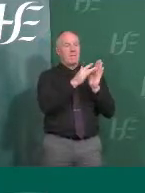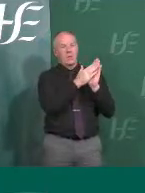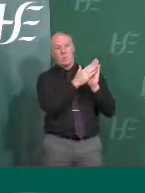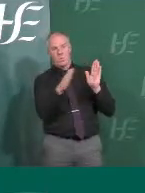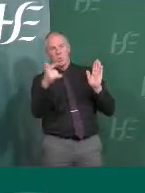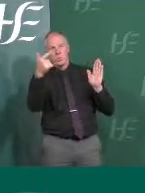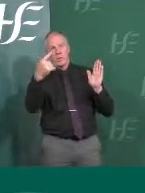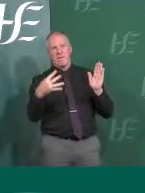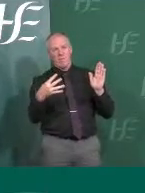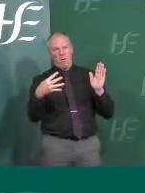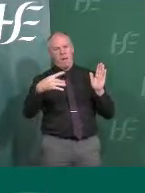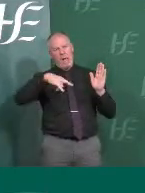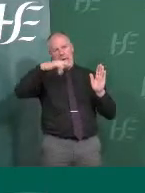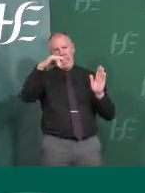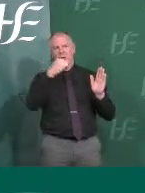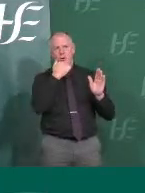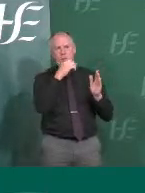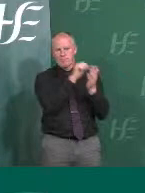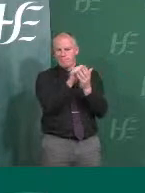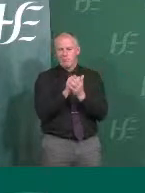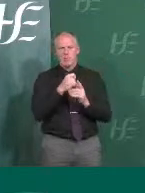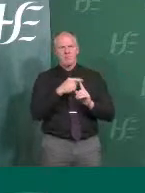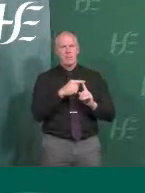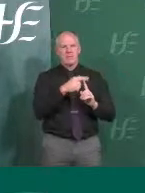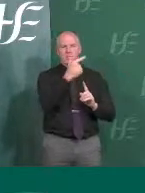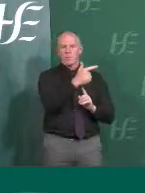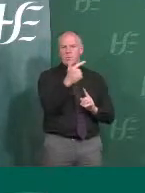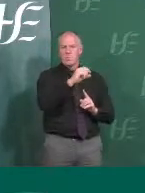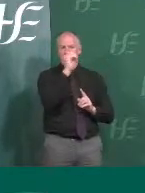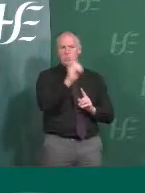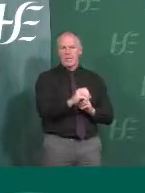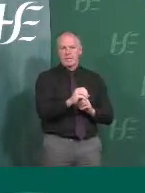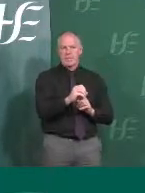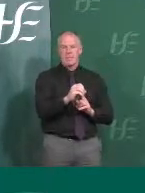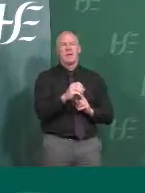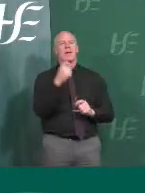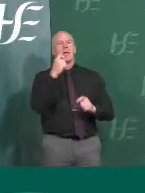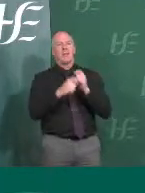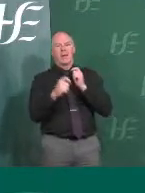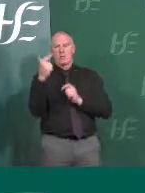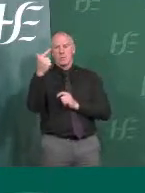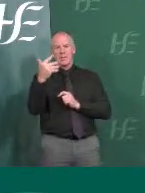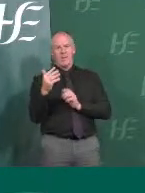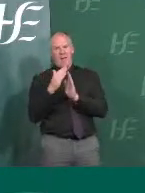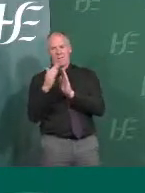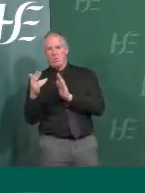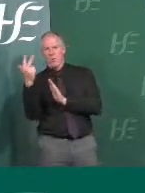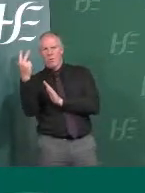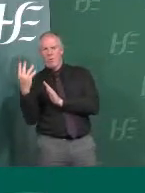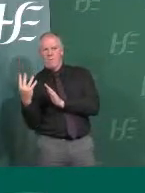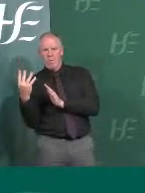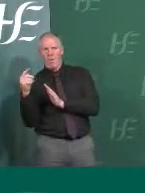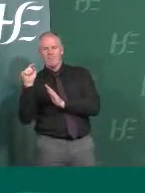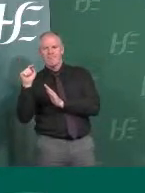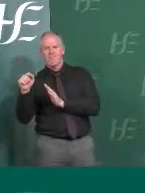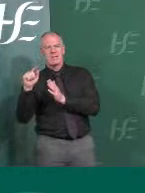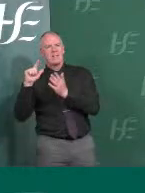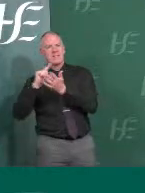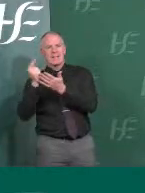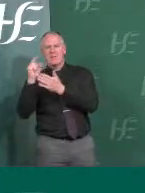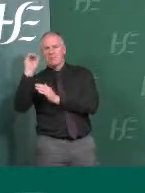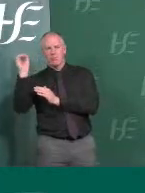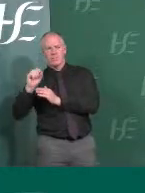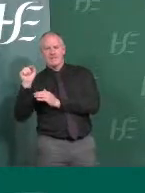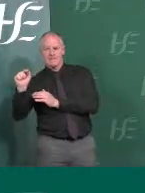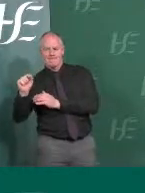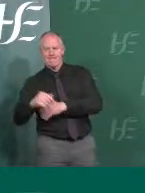24 hold our highest positivity level at 22%, which is closely followed by the 25 to 34-year-olds at about